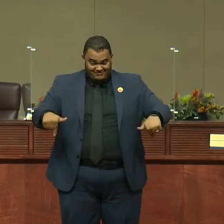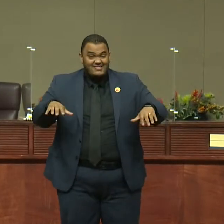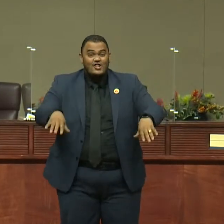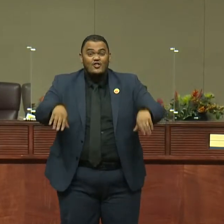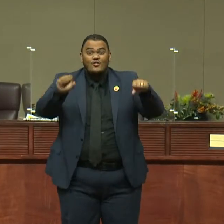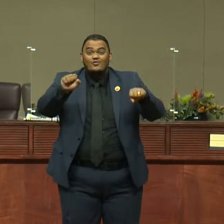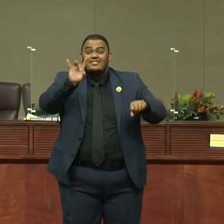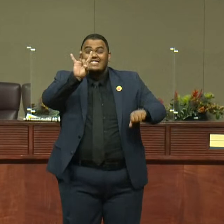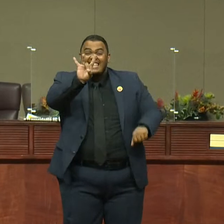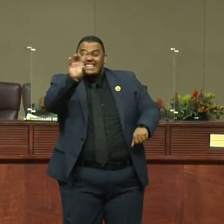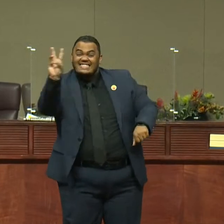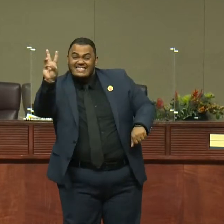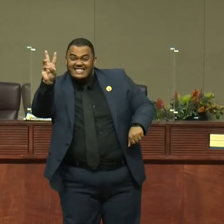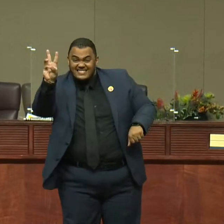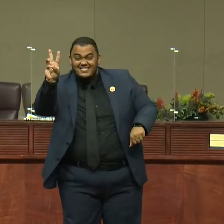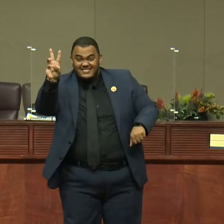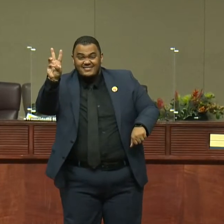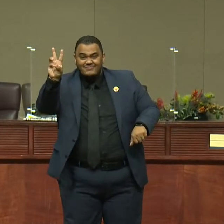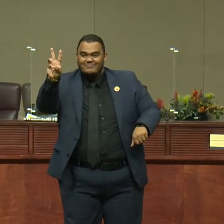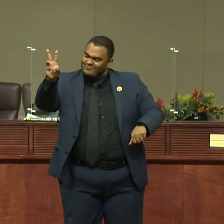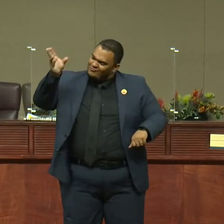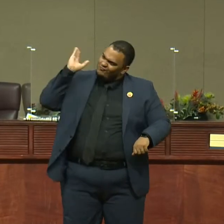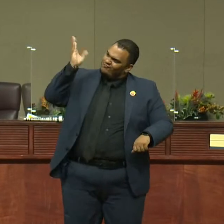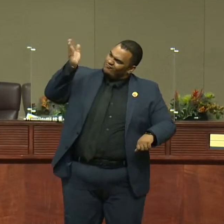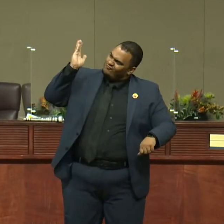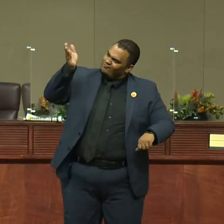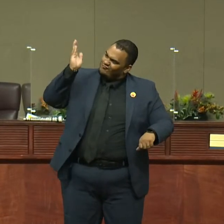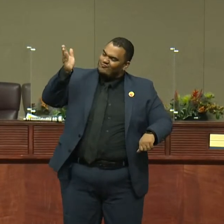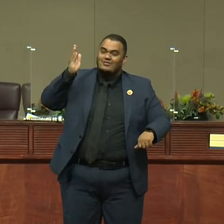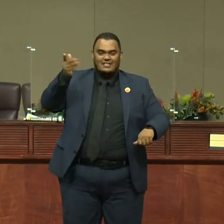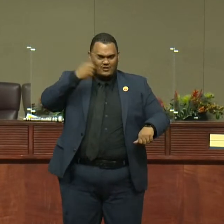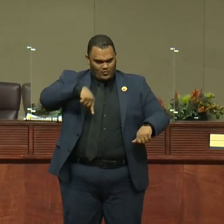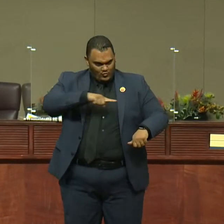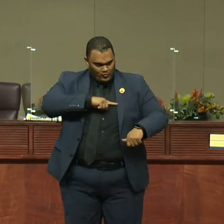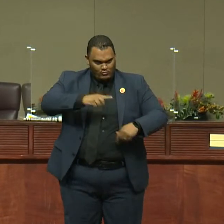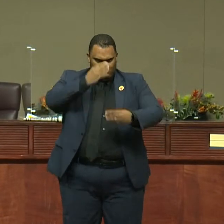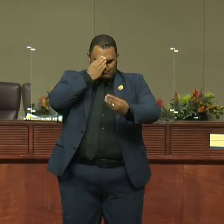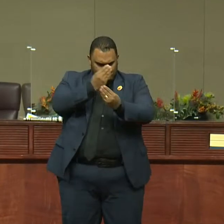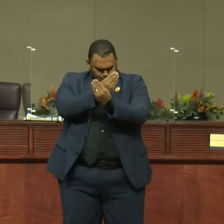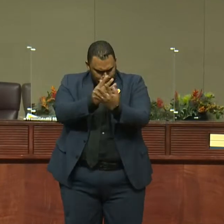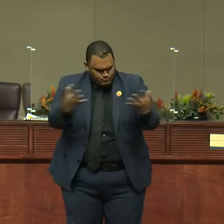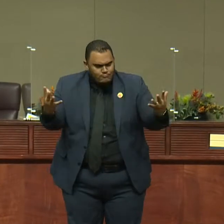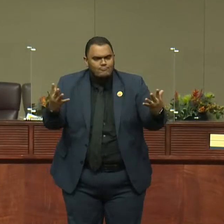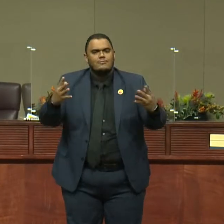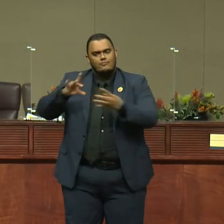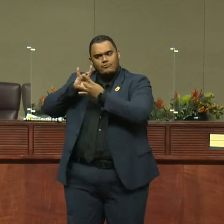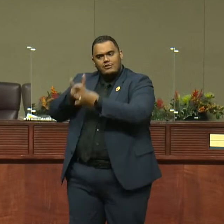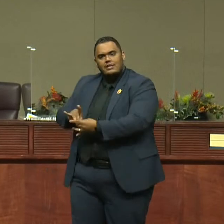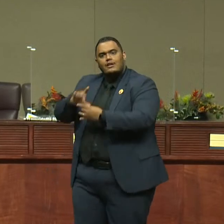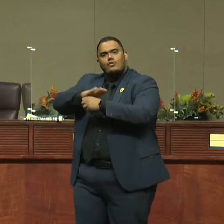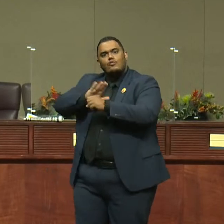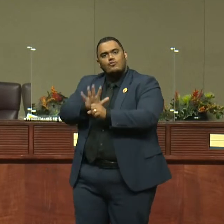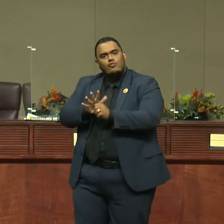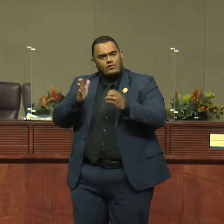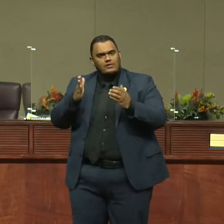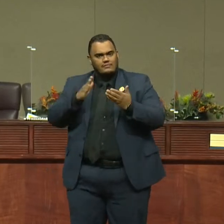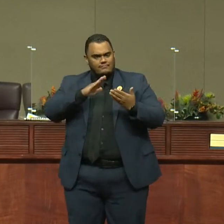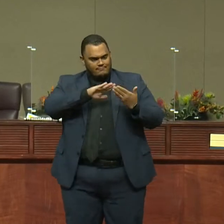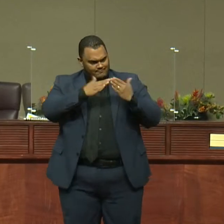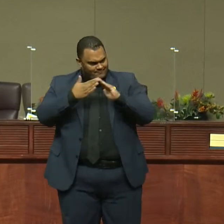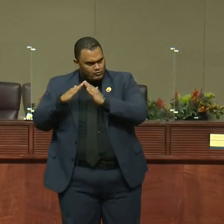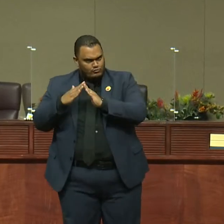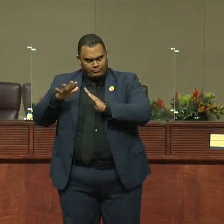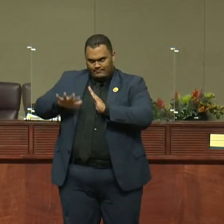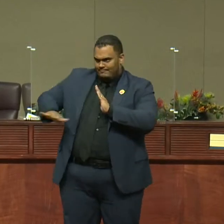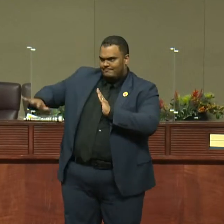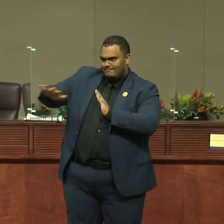done since we started updating our public on the coronavirus here within our community. I want to also talk today a